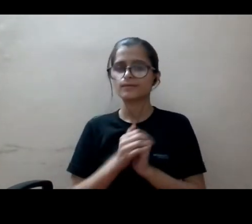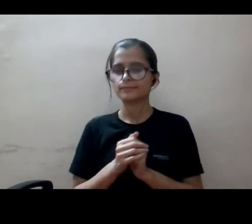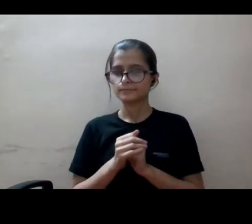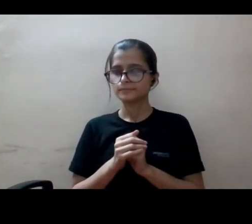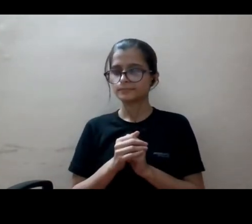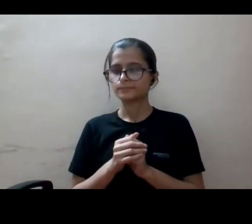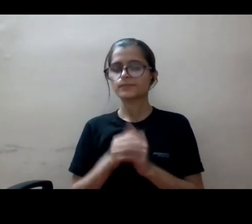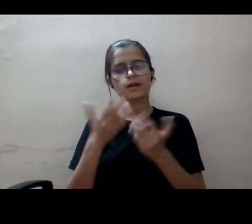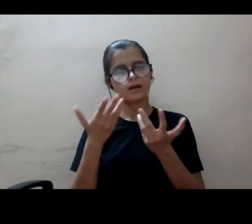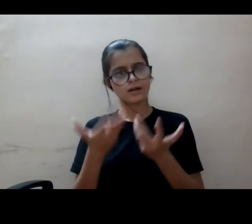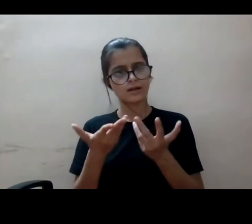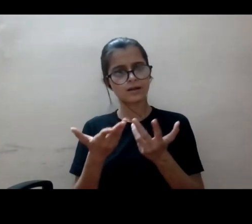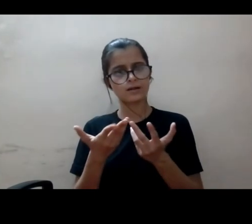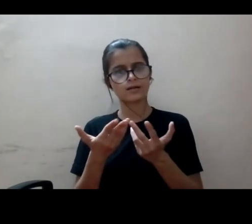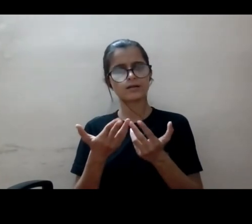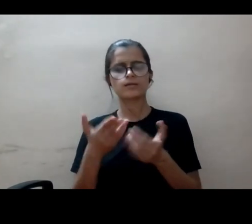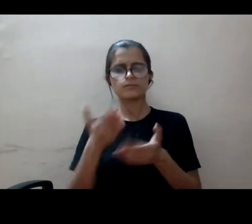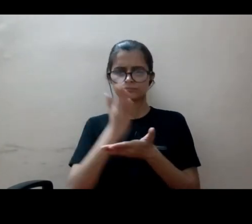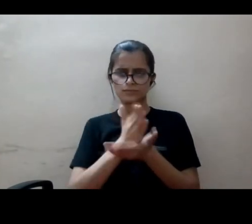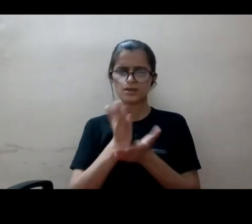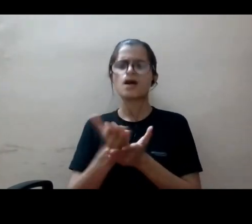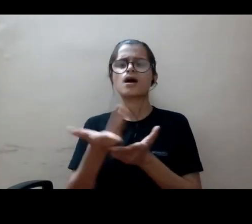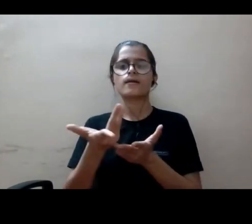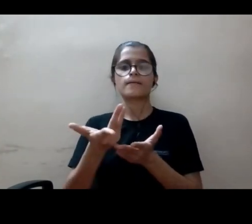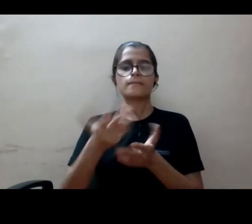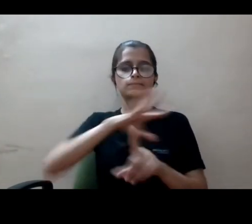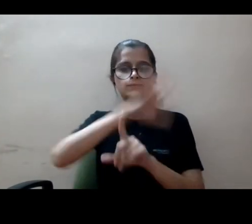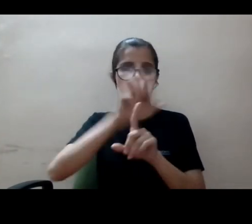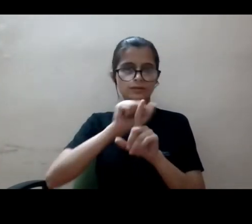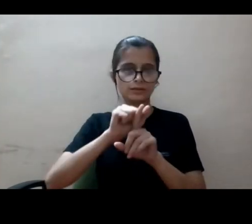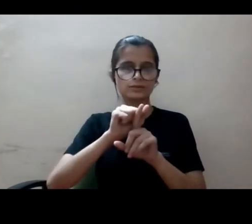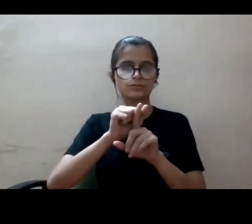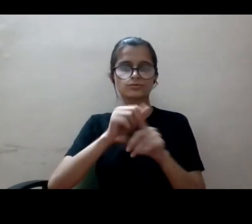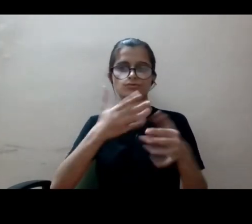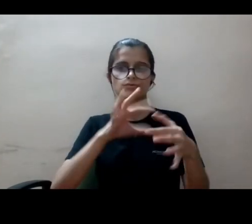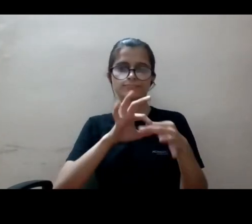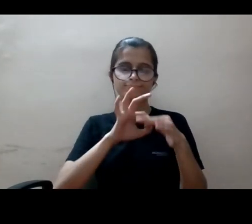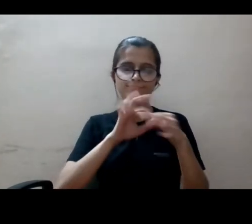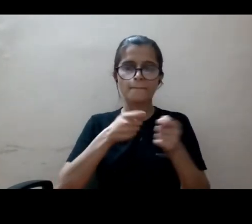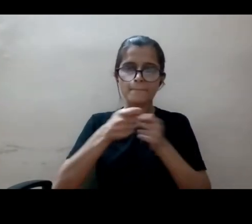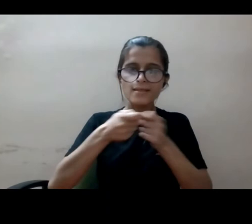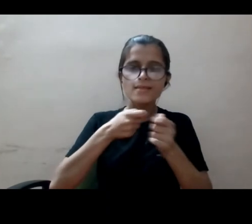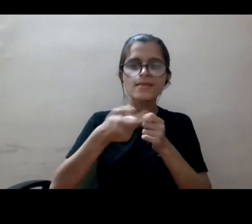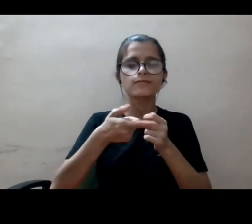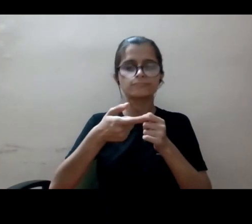And that's part of the whole cultural diplomacy movement, bringing disabled people together